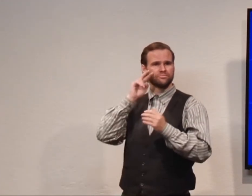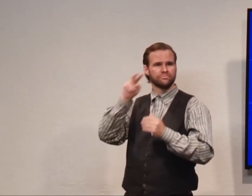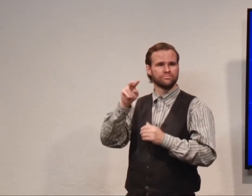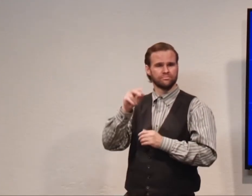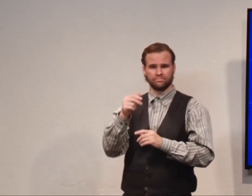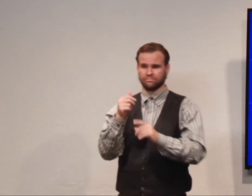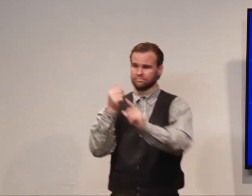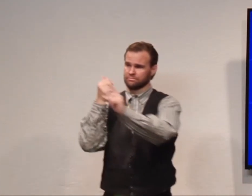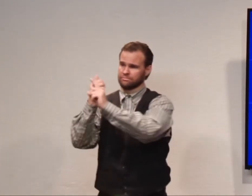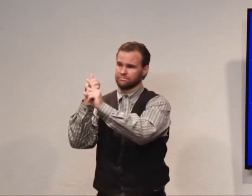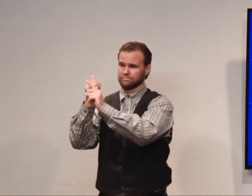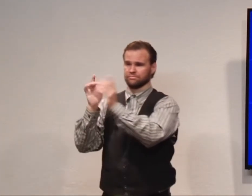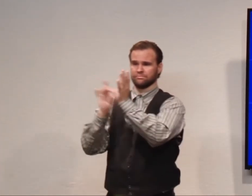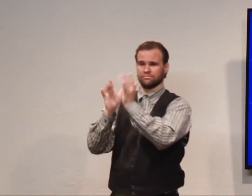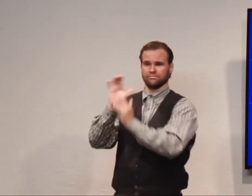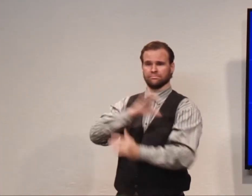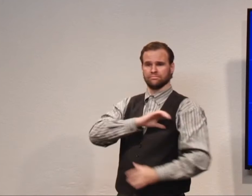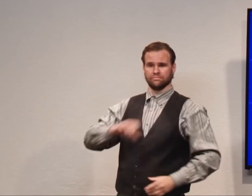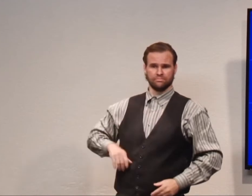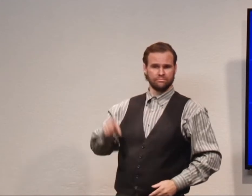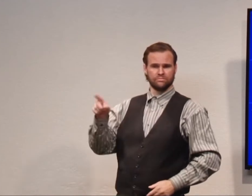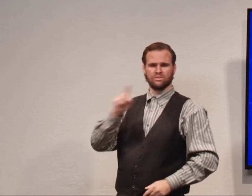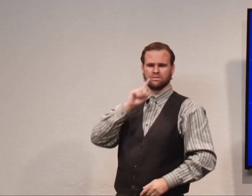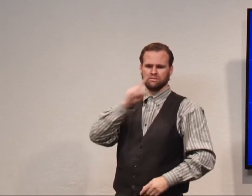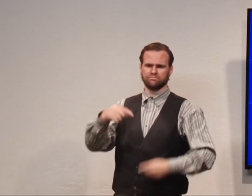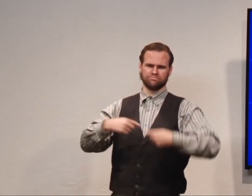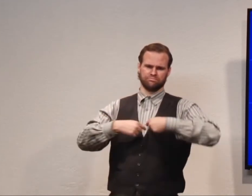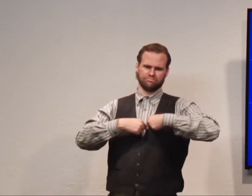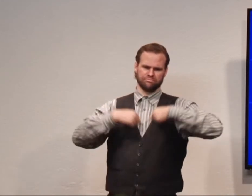We're going to go ahead and look at a couple of verses.